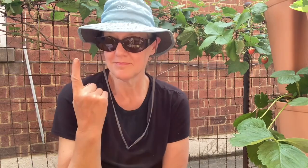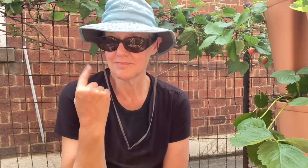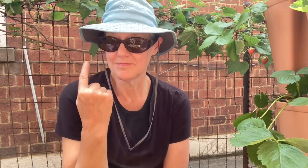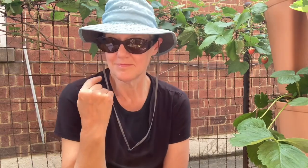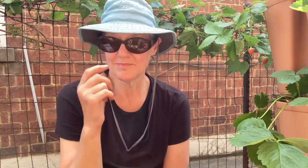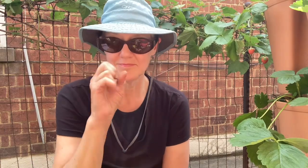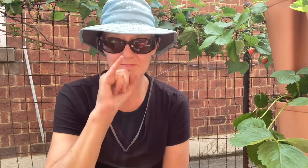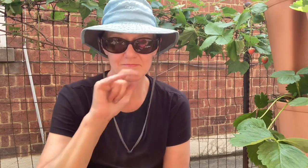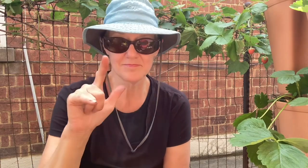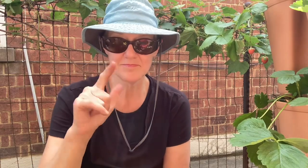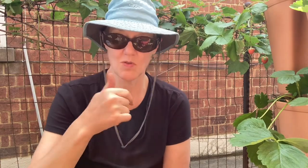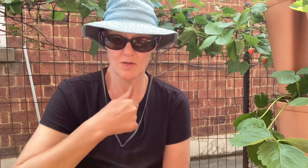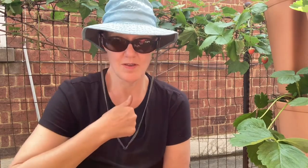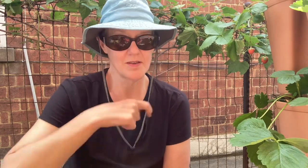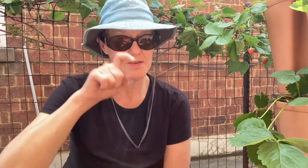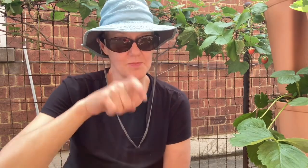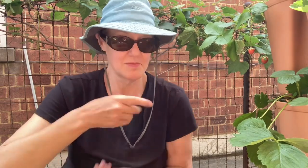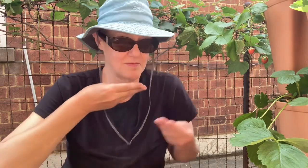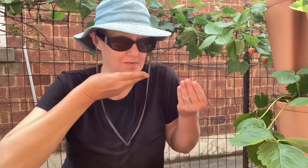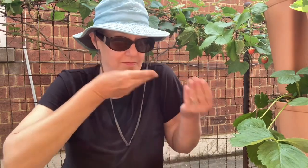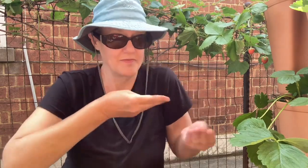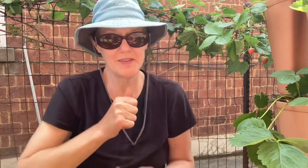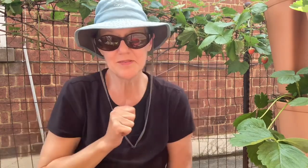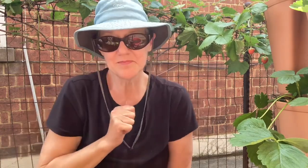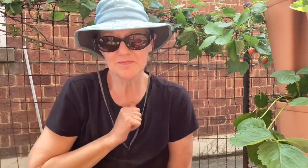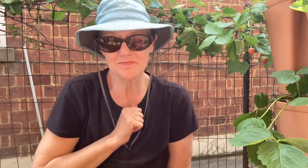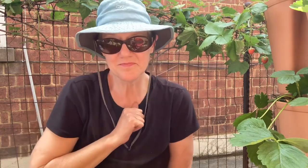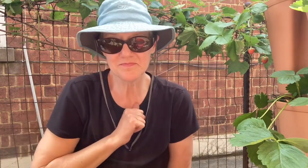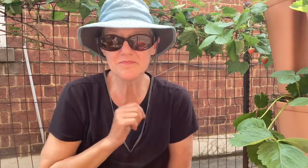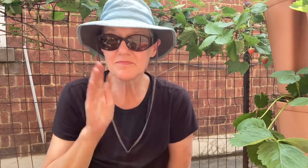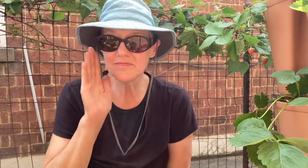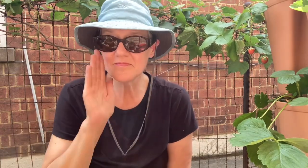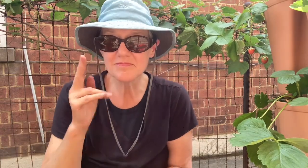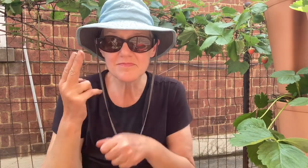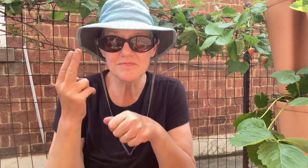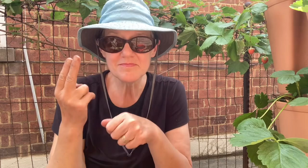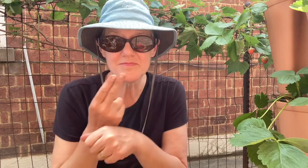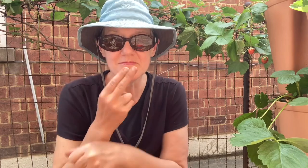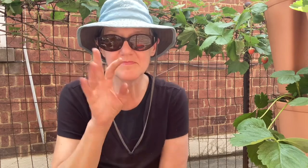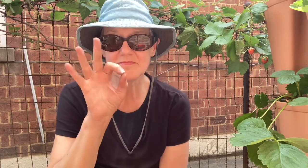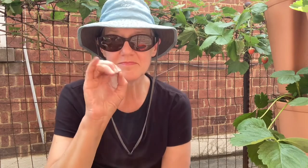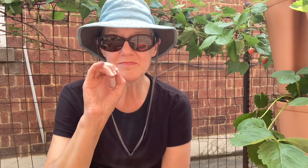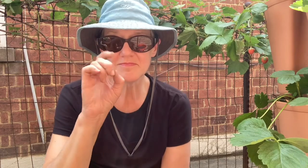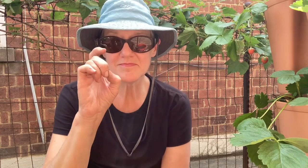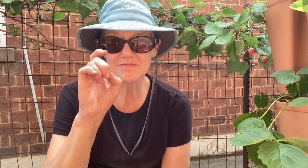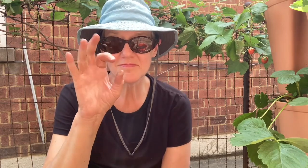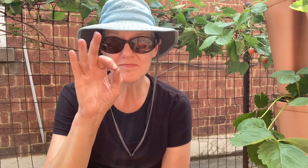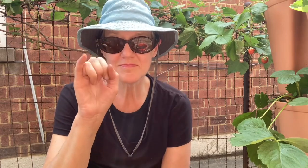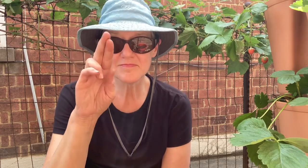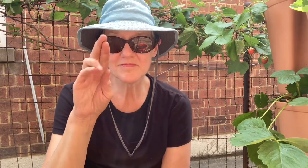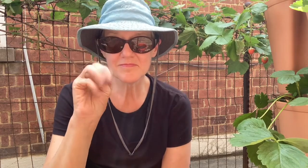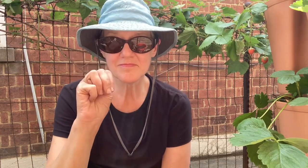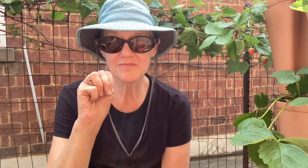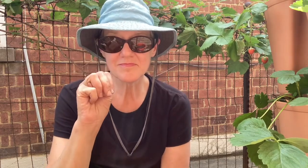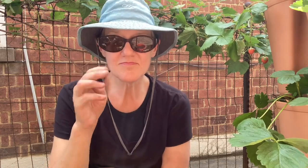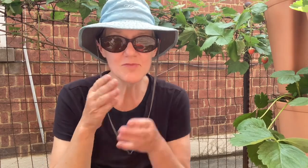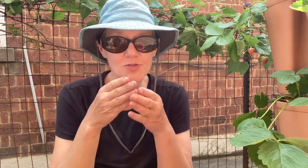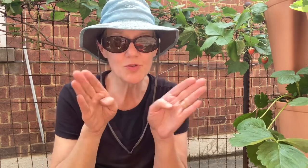limited nutrition. This soil is left over from last year, so I will have to feed the marigolds. And I plan